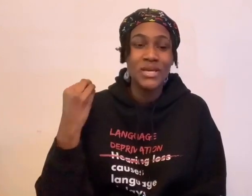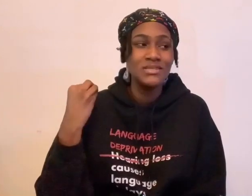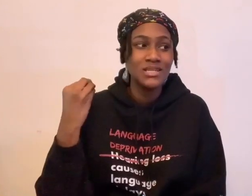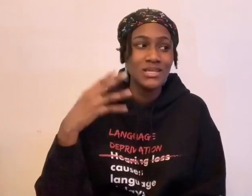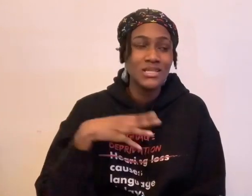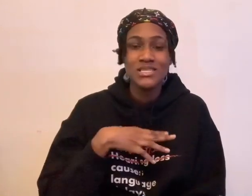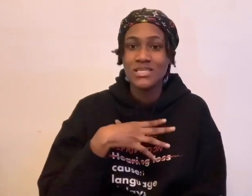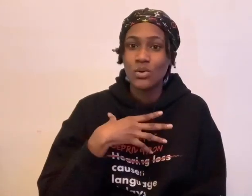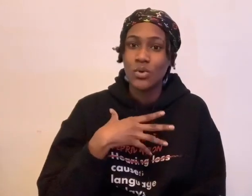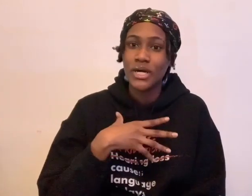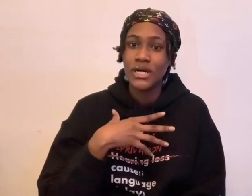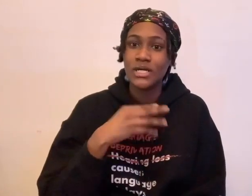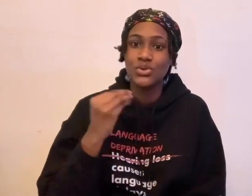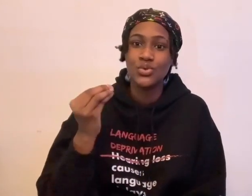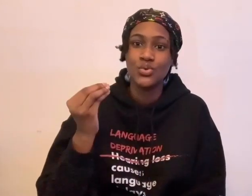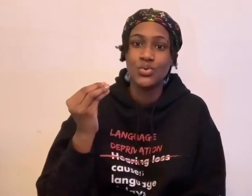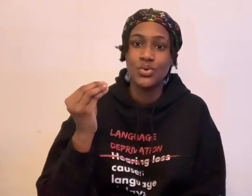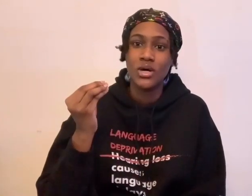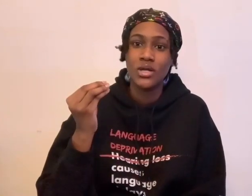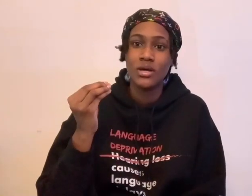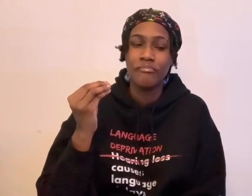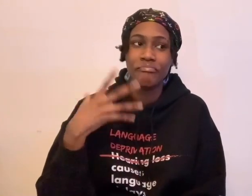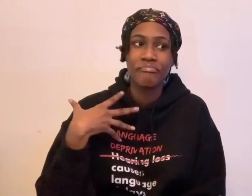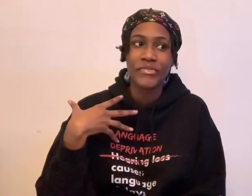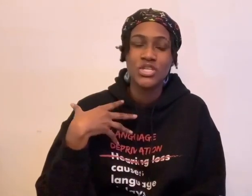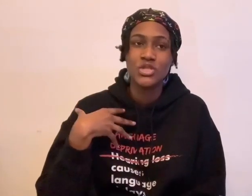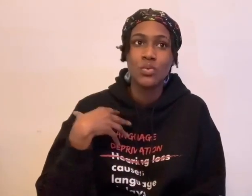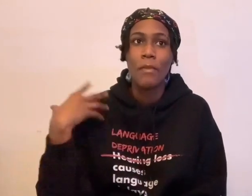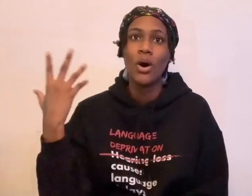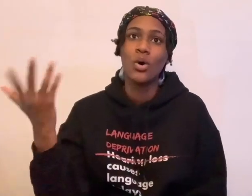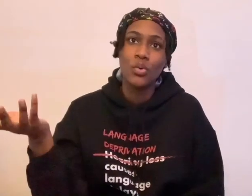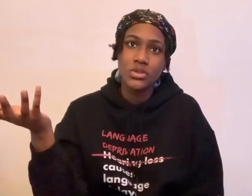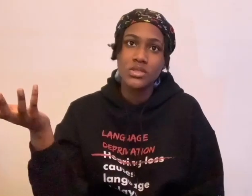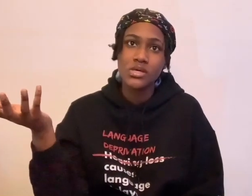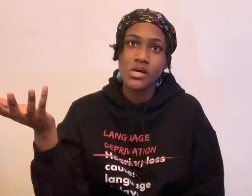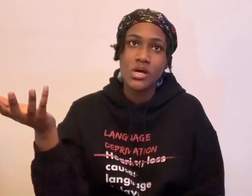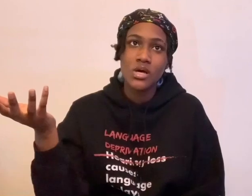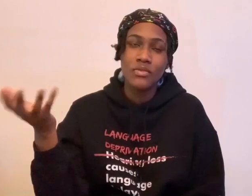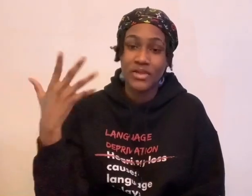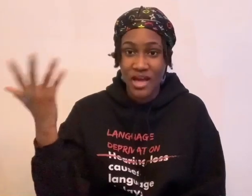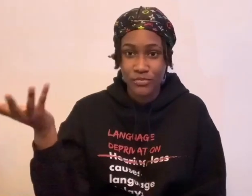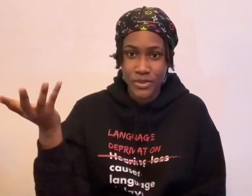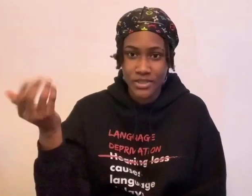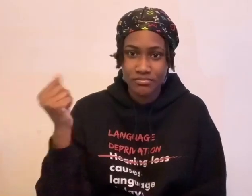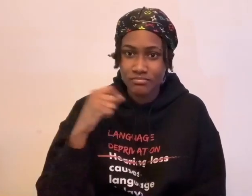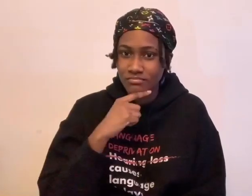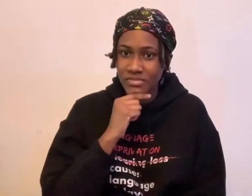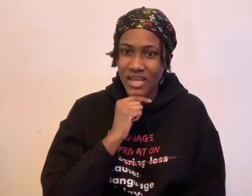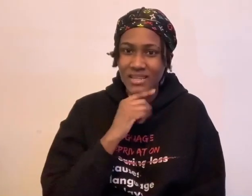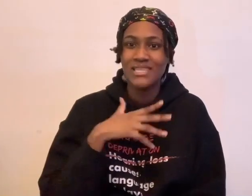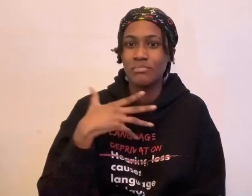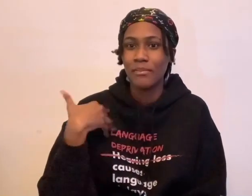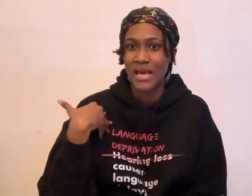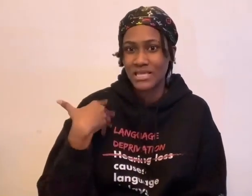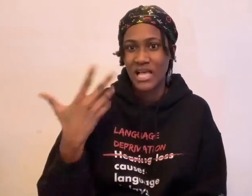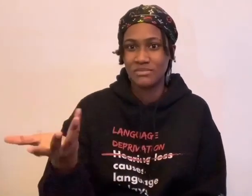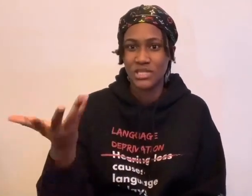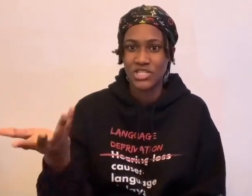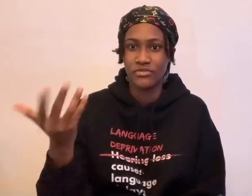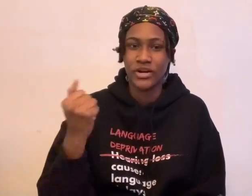Basically, this is a word to swap out the F word. That's my best explanation for it because it